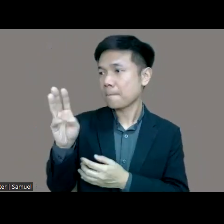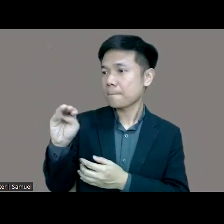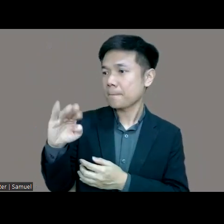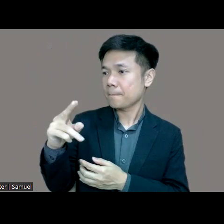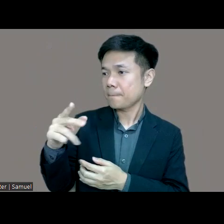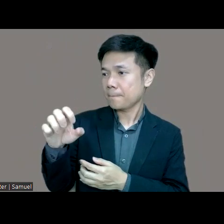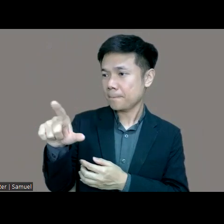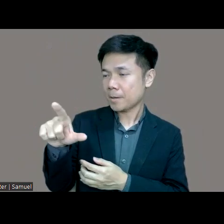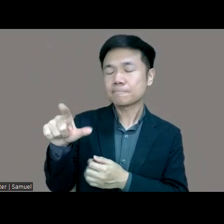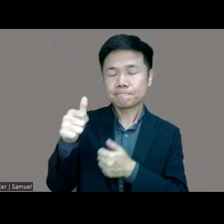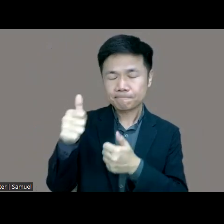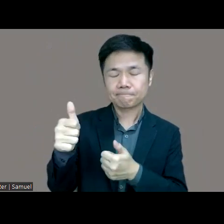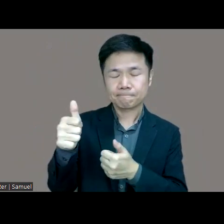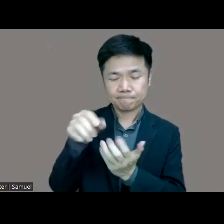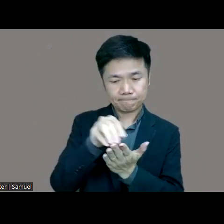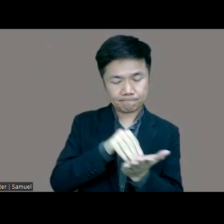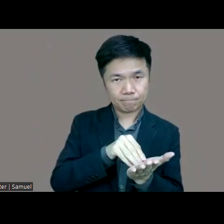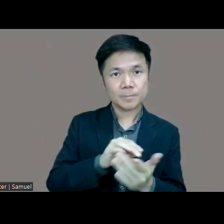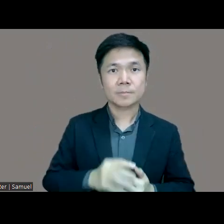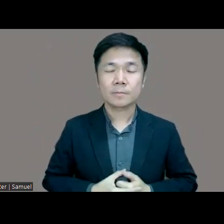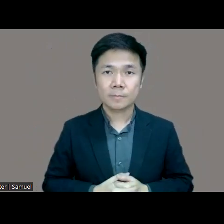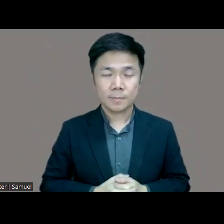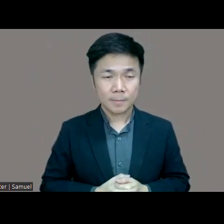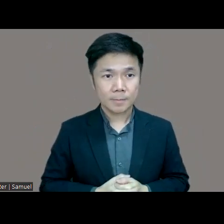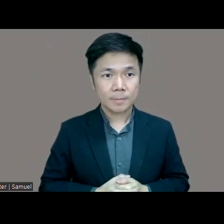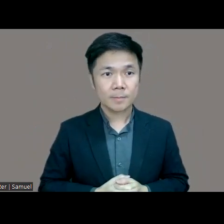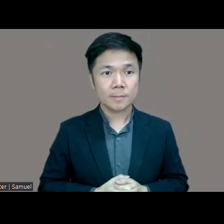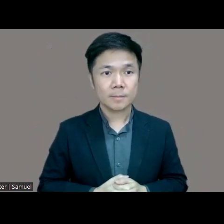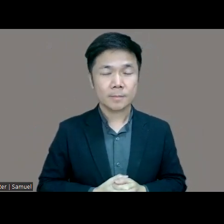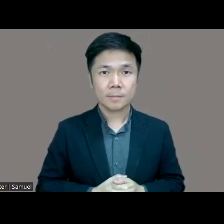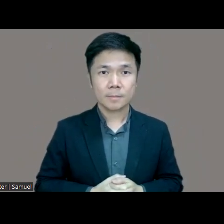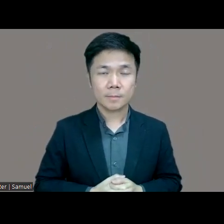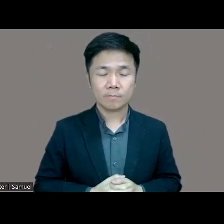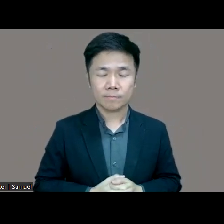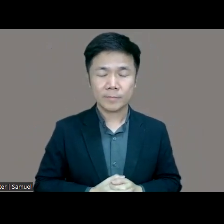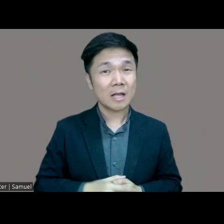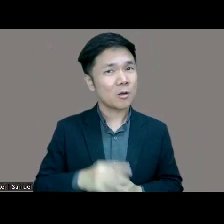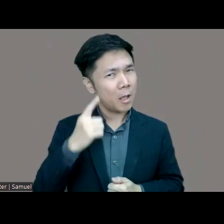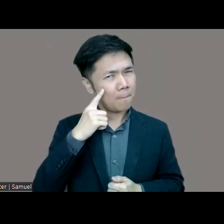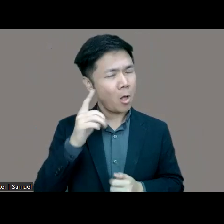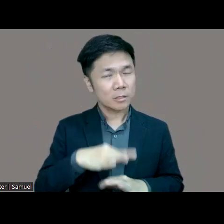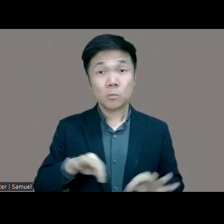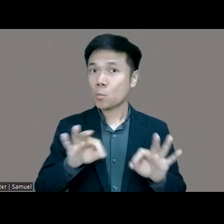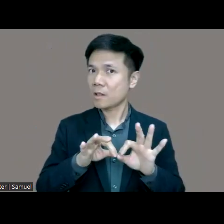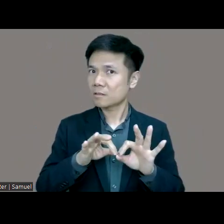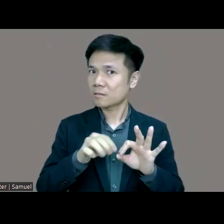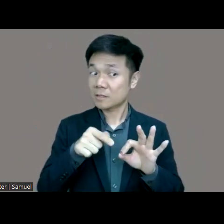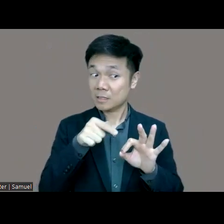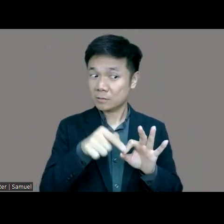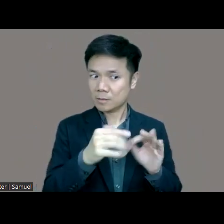we see that accommodations or adjustments to ensure equal access can have a